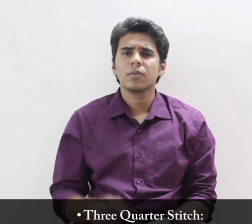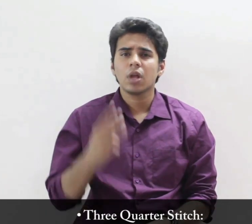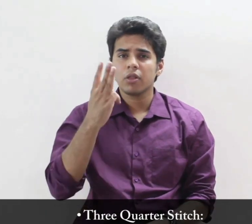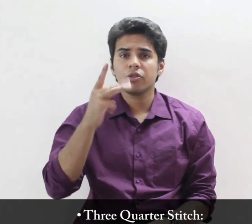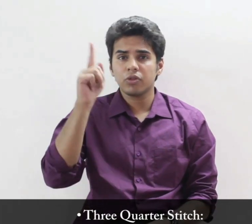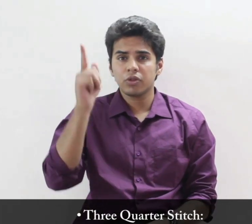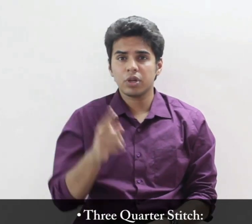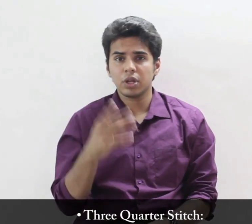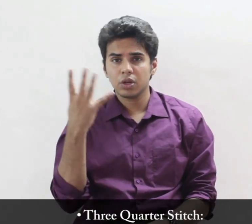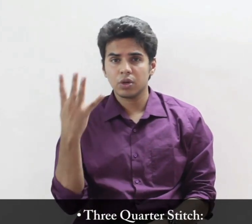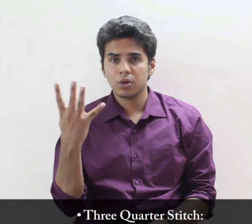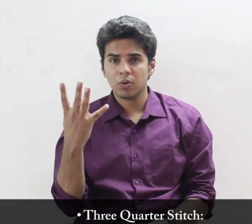Three-quarter stitch.